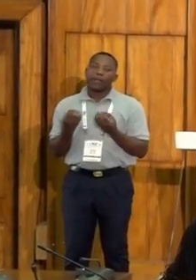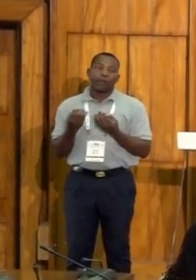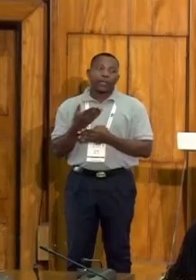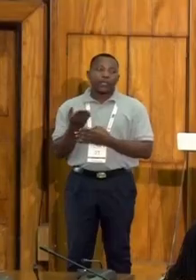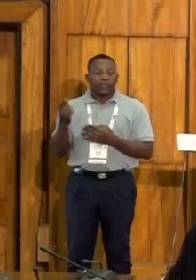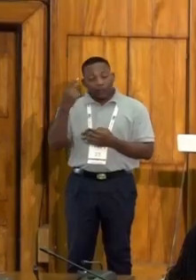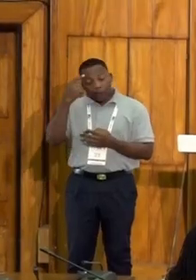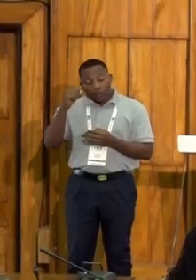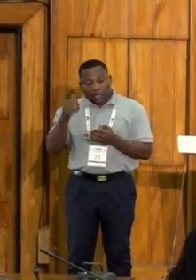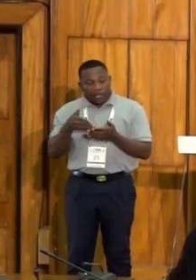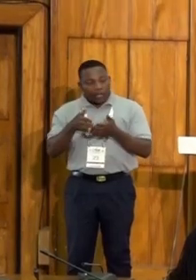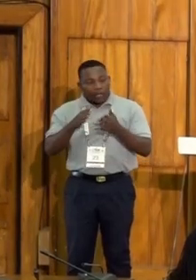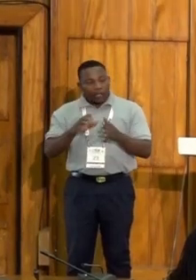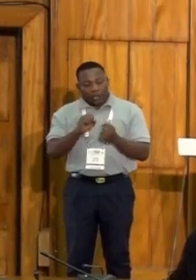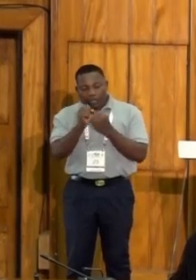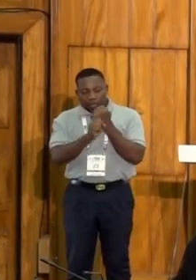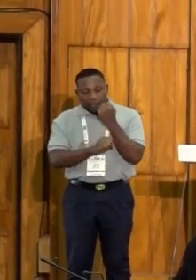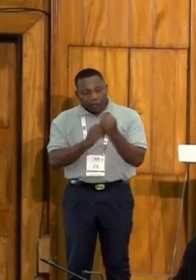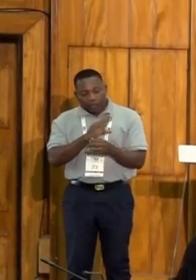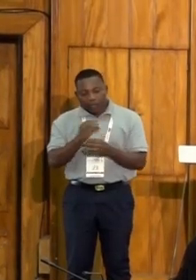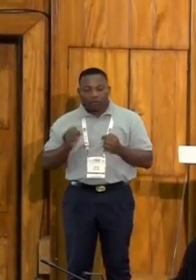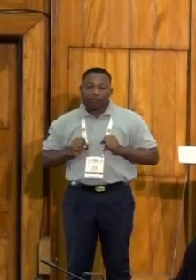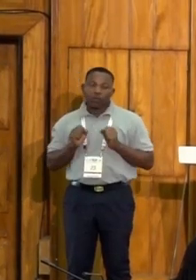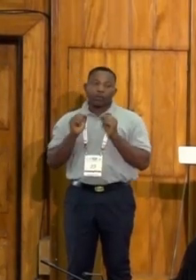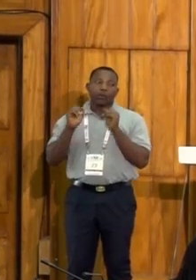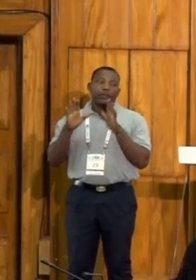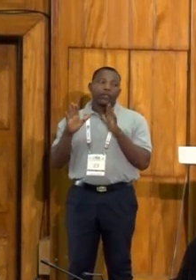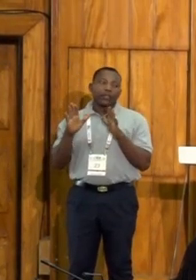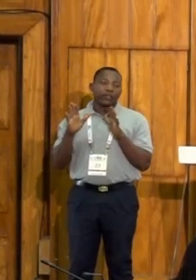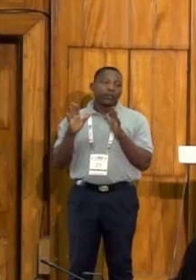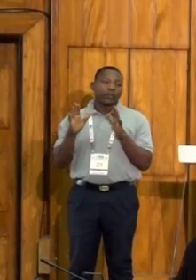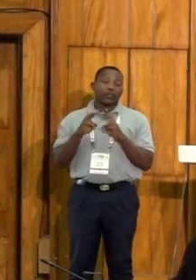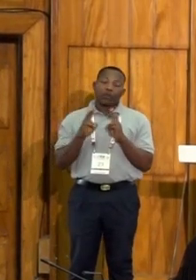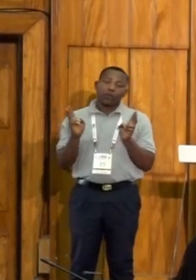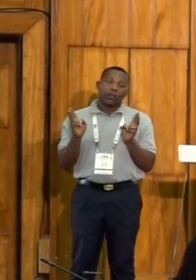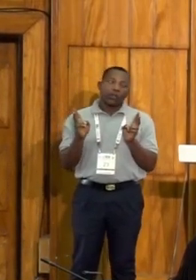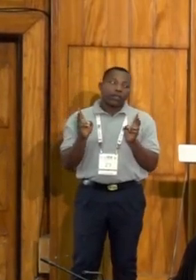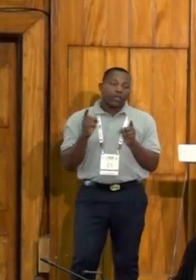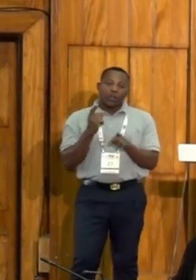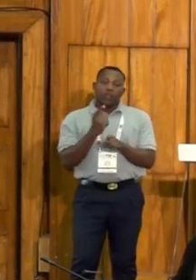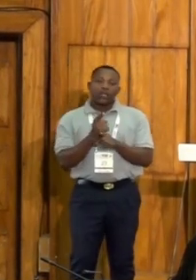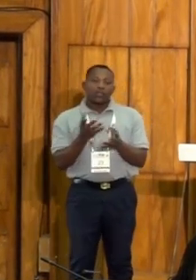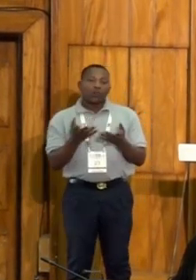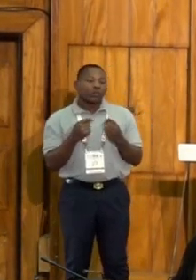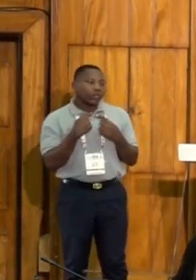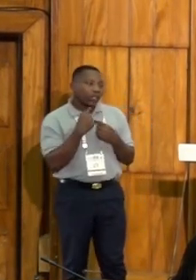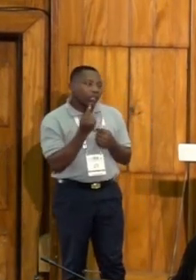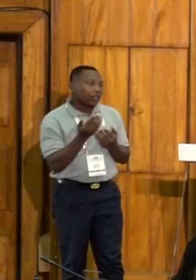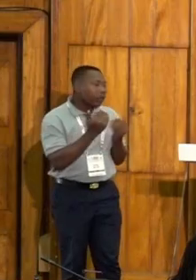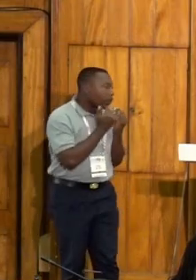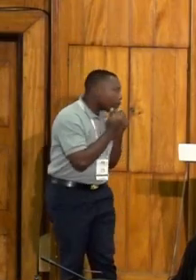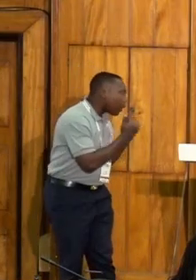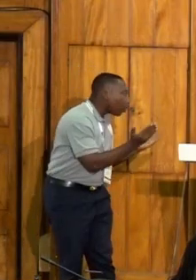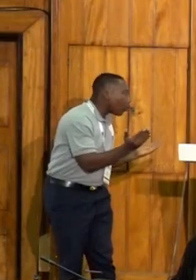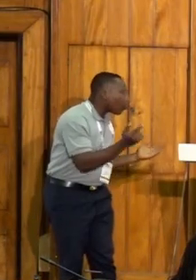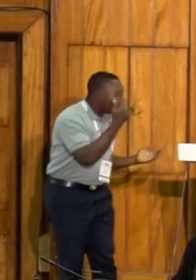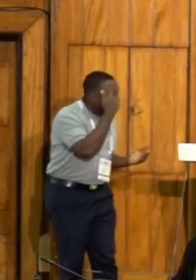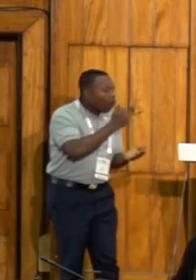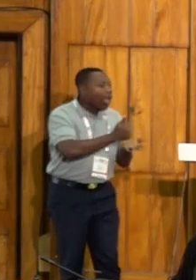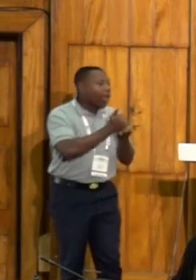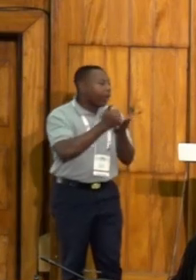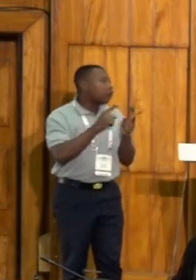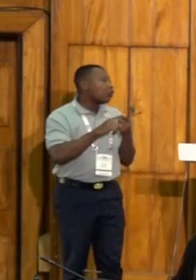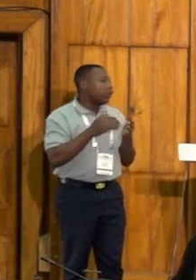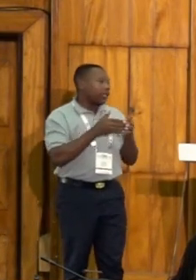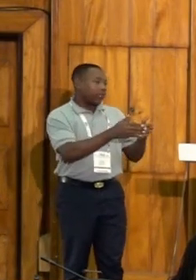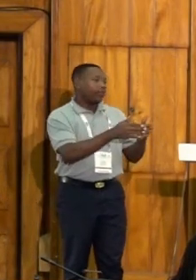leadership and their commitment, and they're still in the conversation, as you can see. So we just want to say thank you to the two of you for helping to lead the